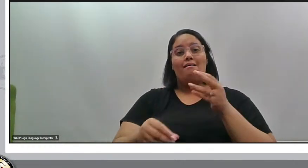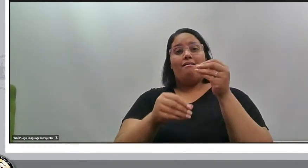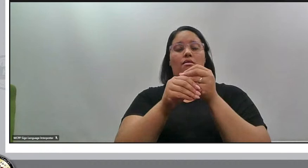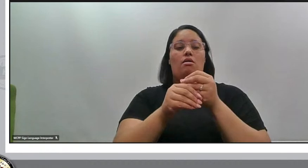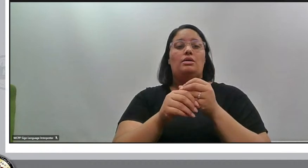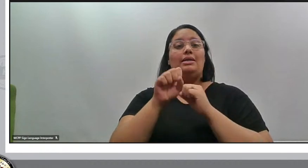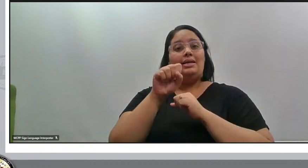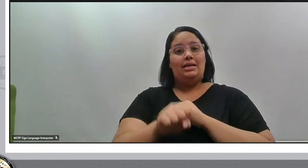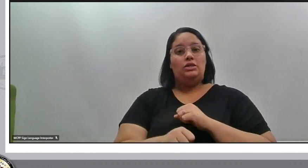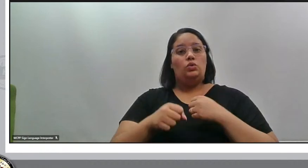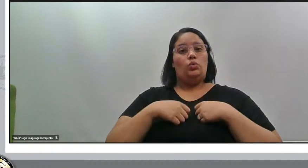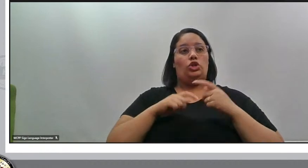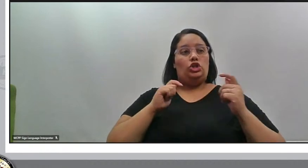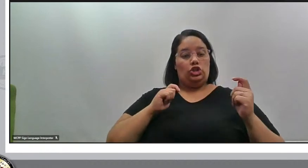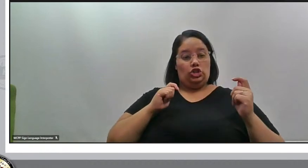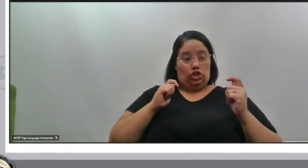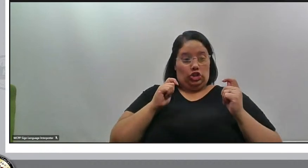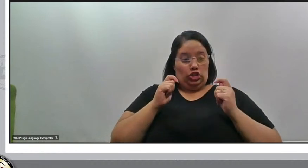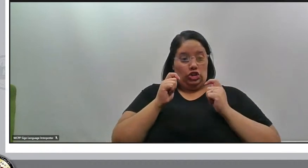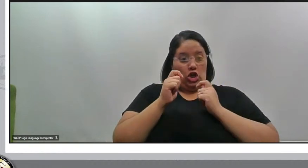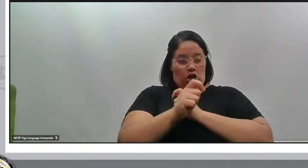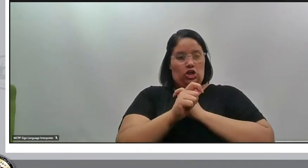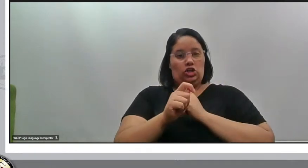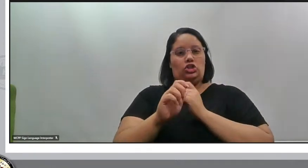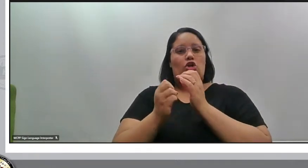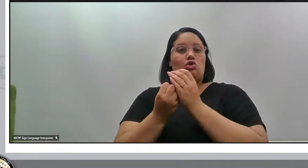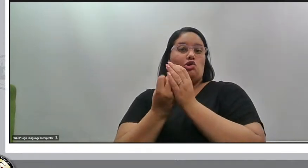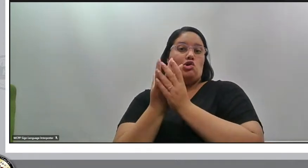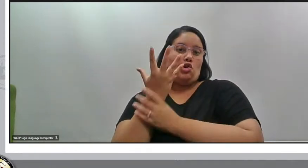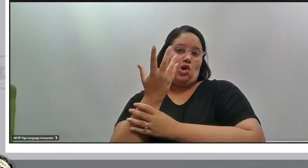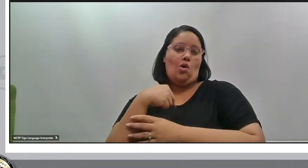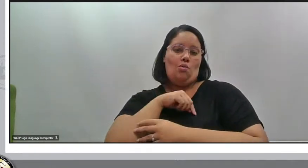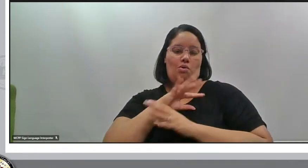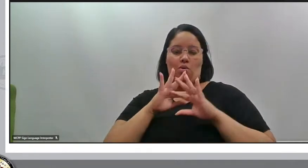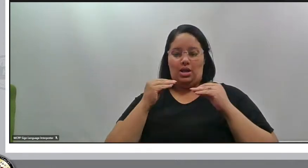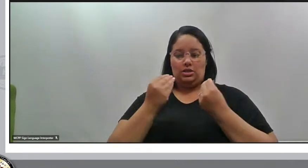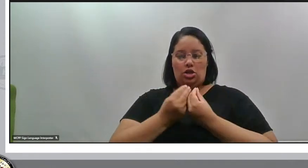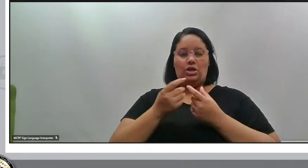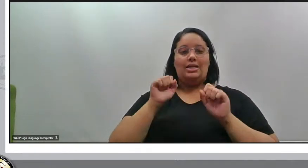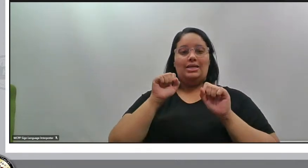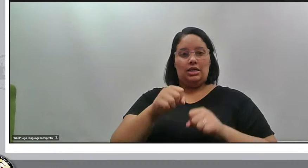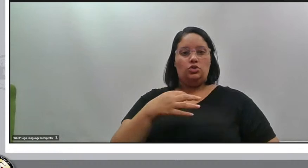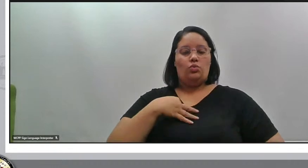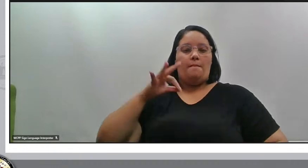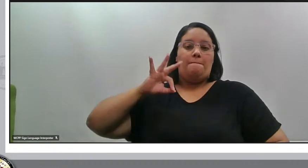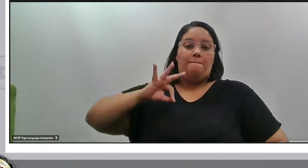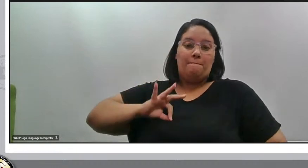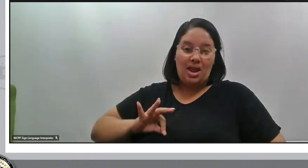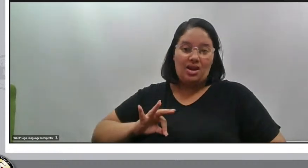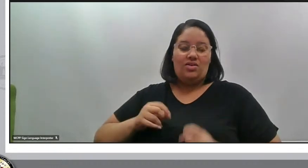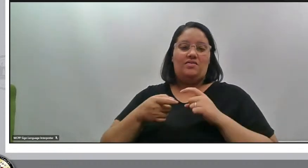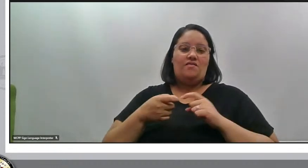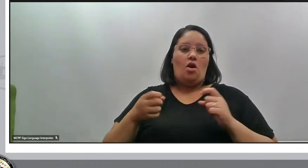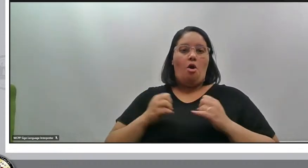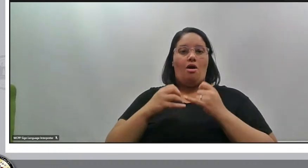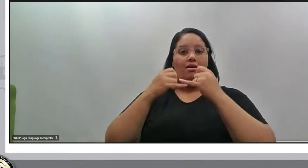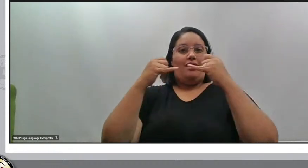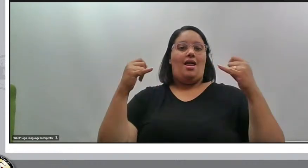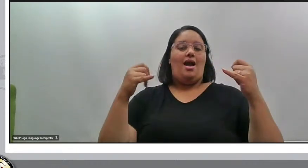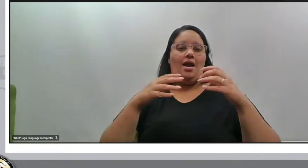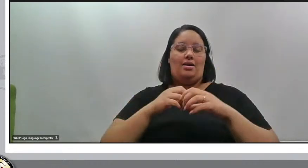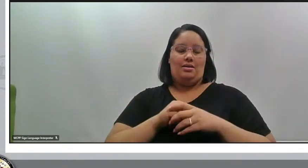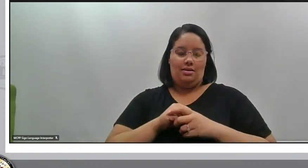changing and evolving as an organization, and while we are getting all of the benefits from being in the virtual kind of